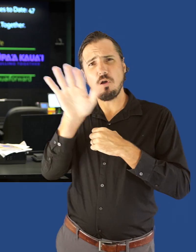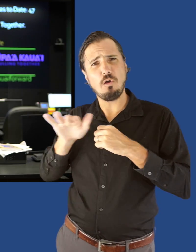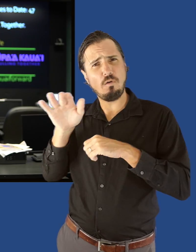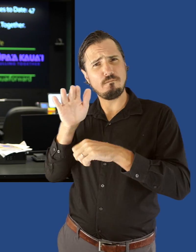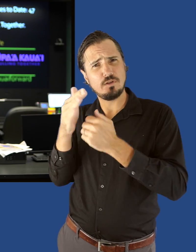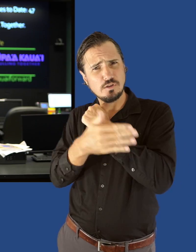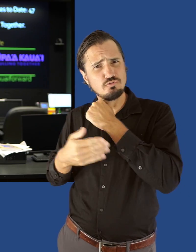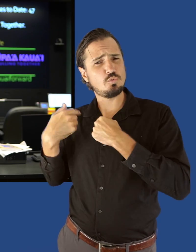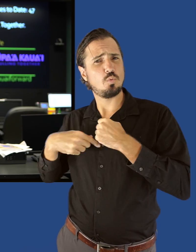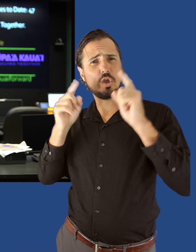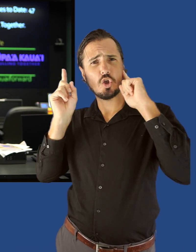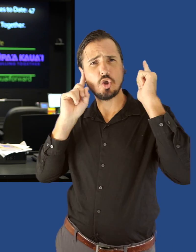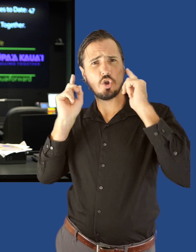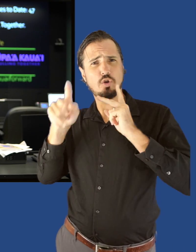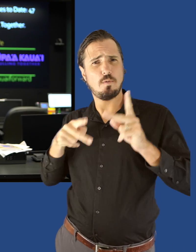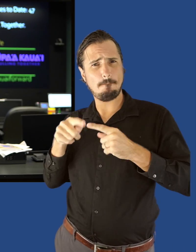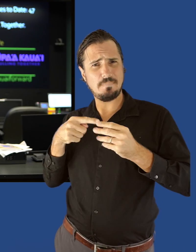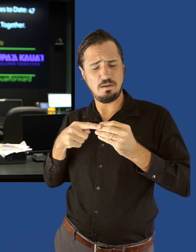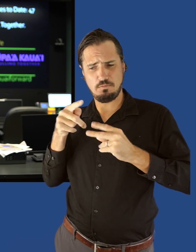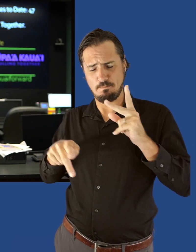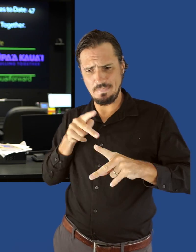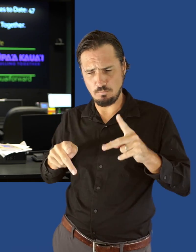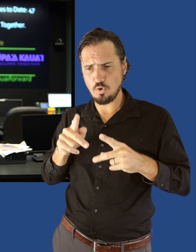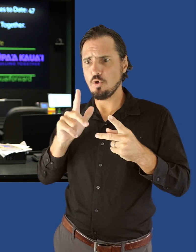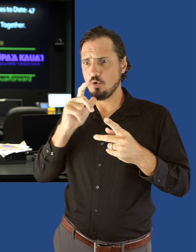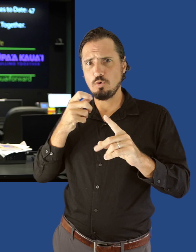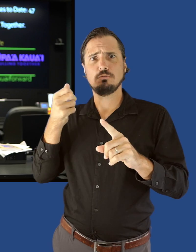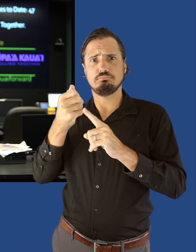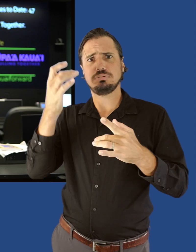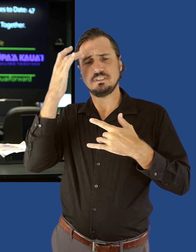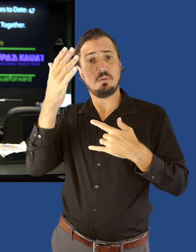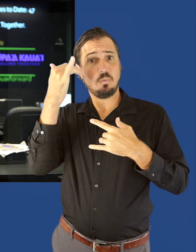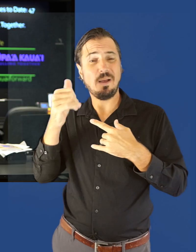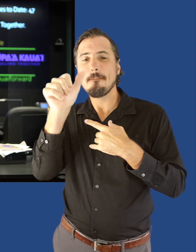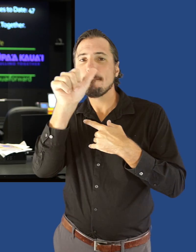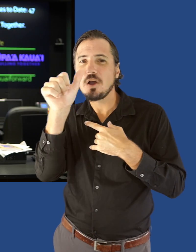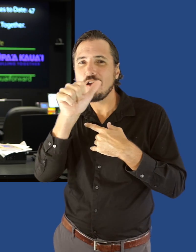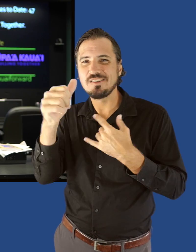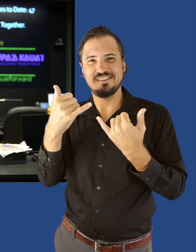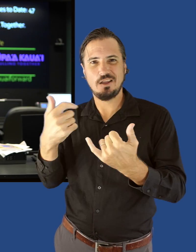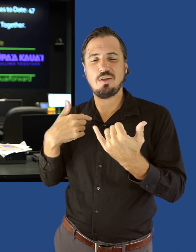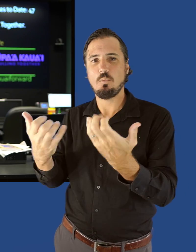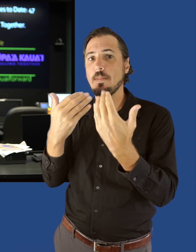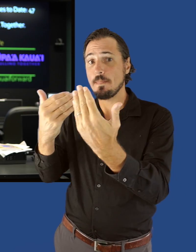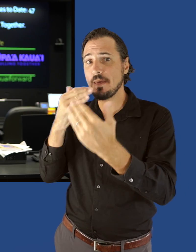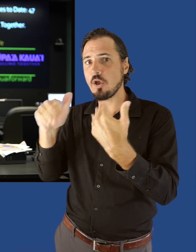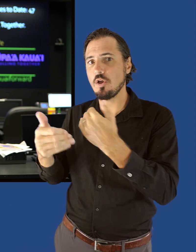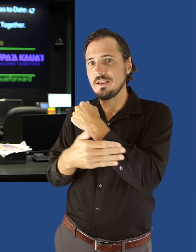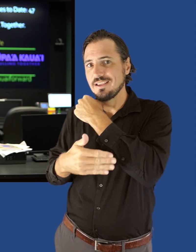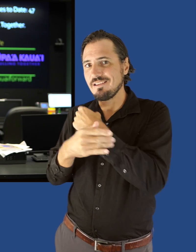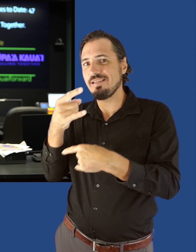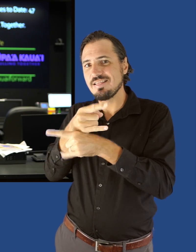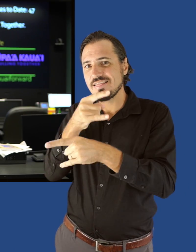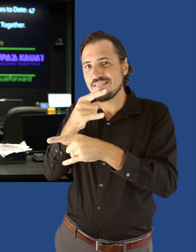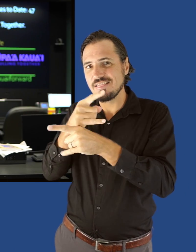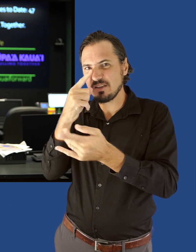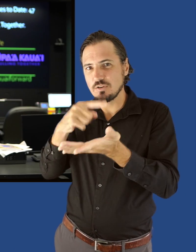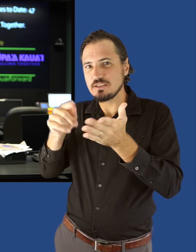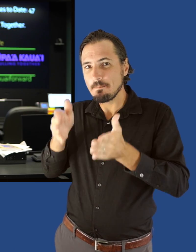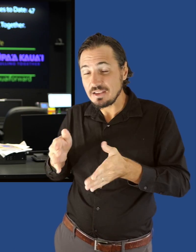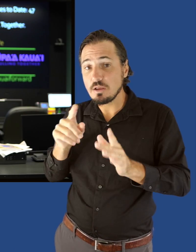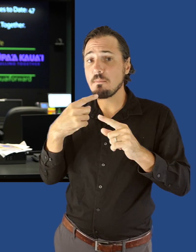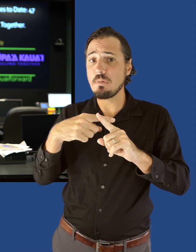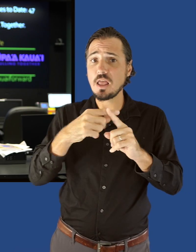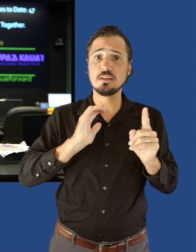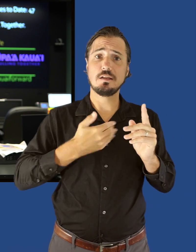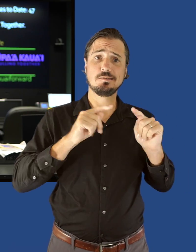COVID clusters related to bars. I wanted to take this opportunity to thank our county liquor inspectors, as well as our team from